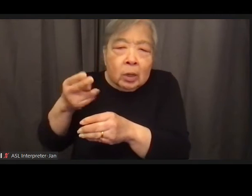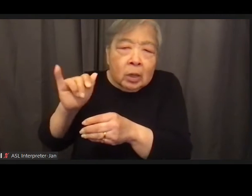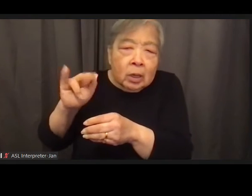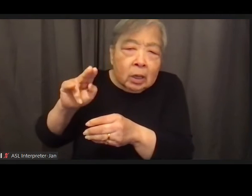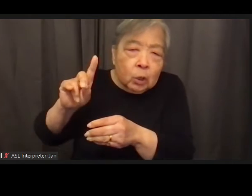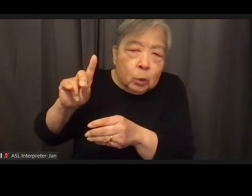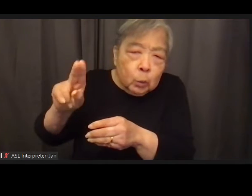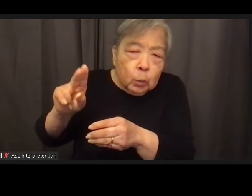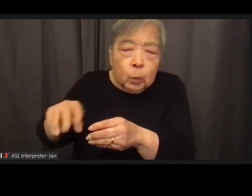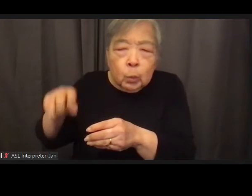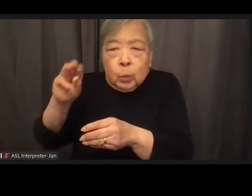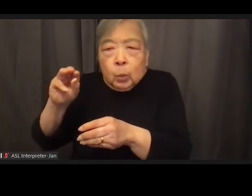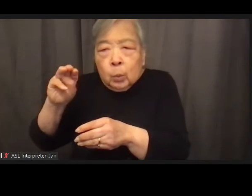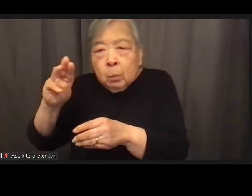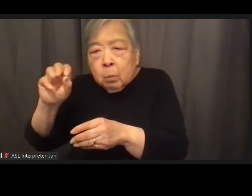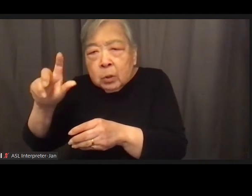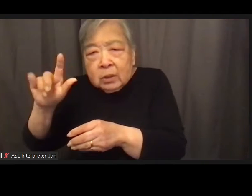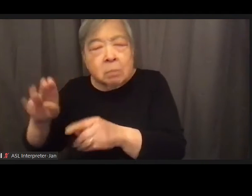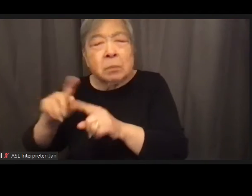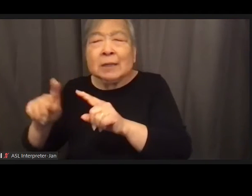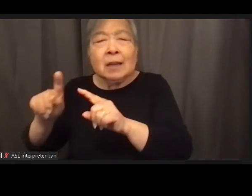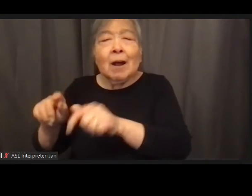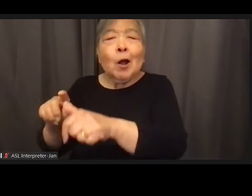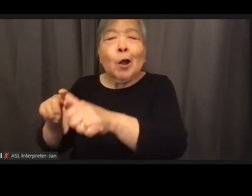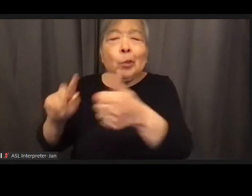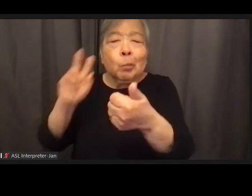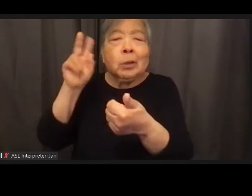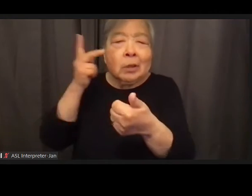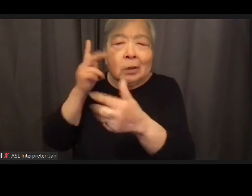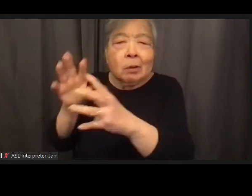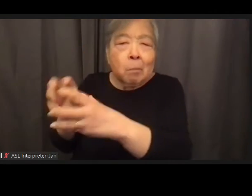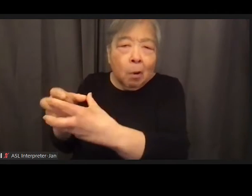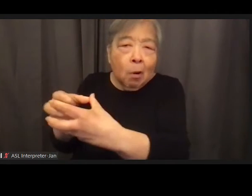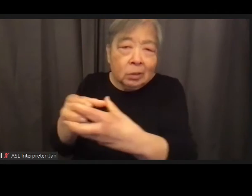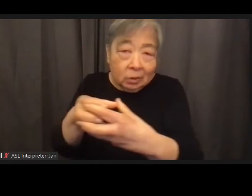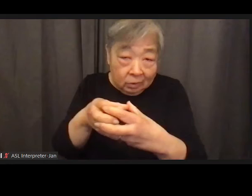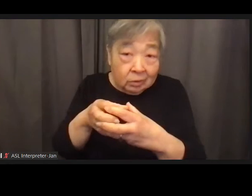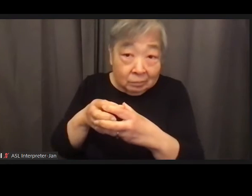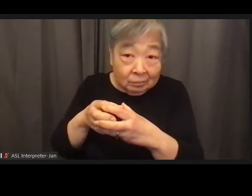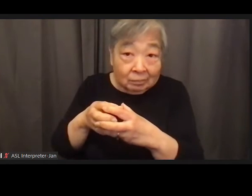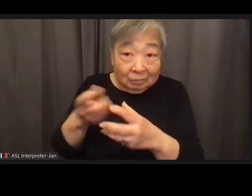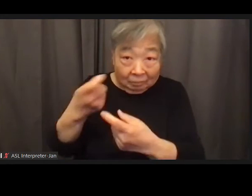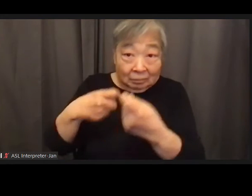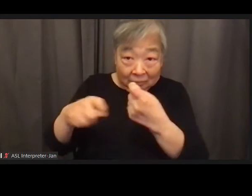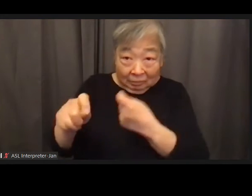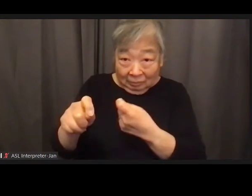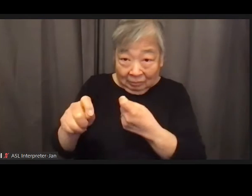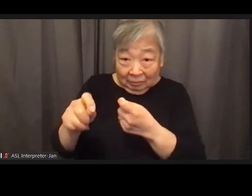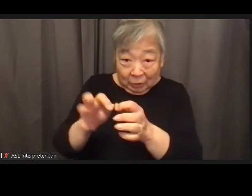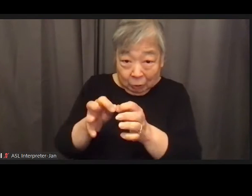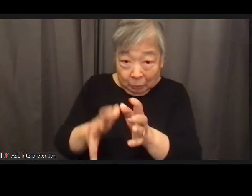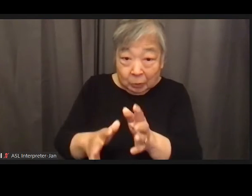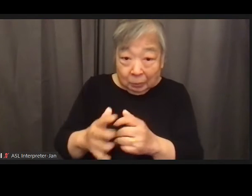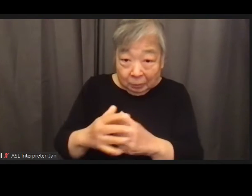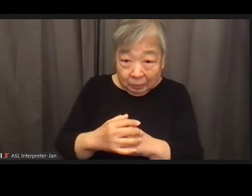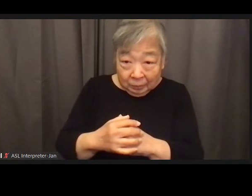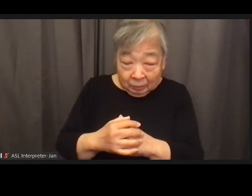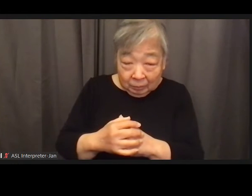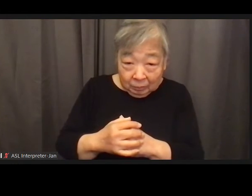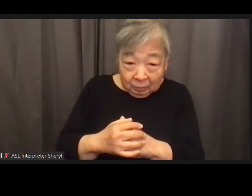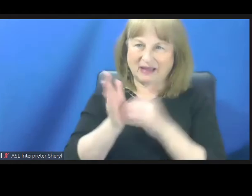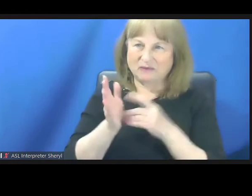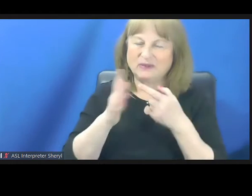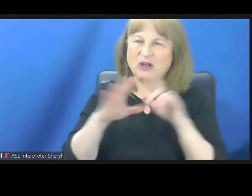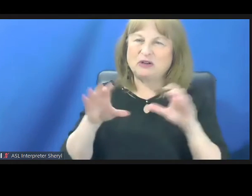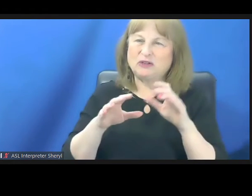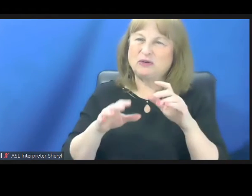in Bengal. Now, what happened is that we again started doing a single film, but